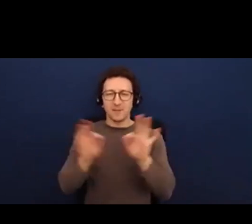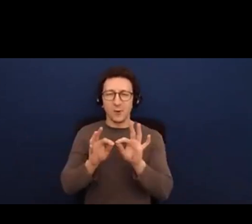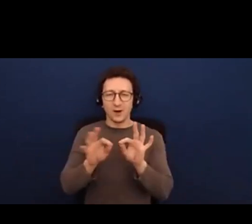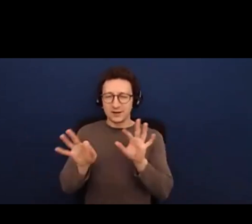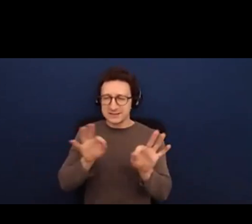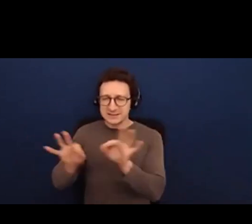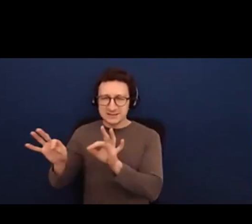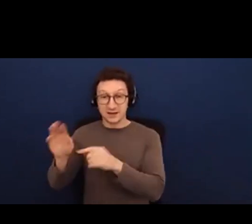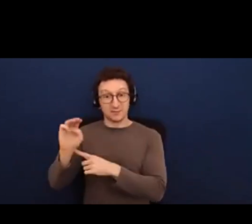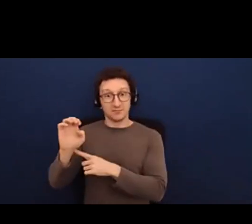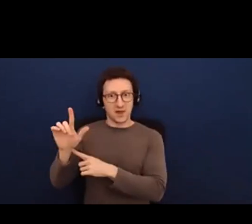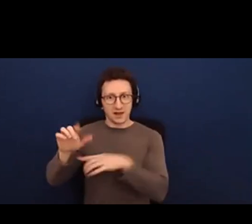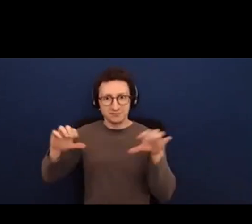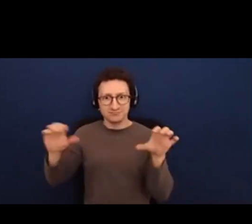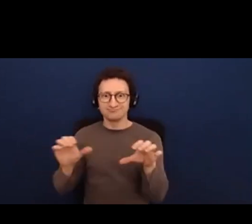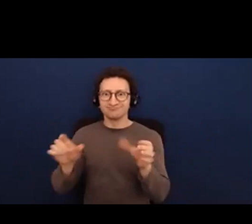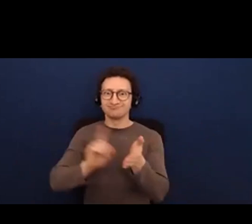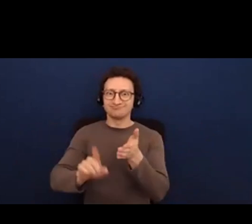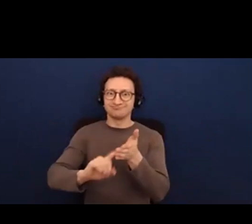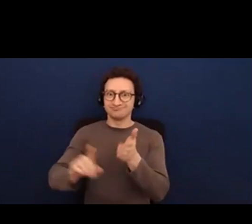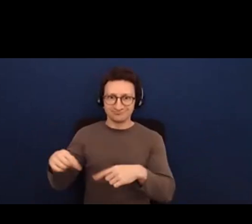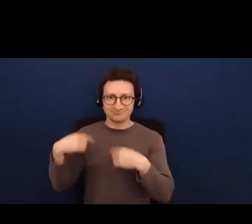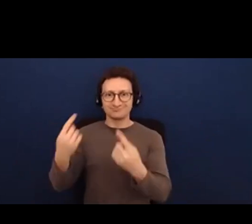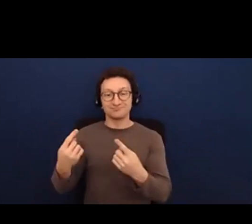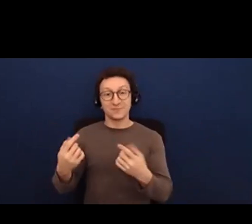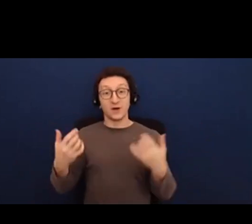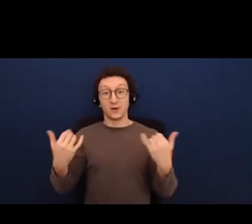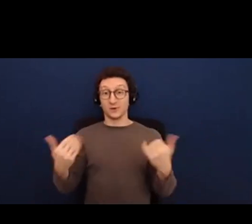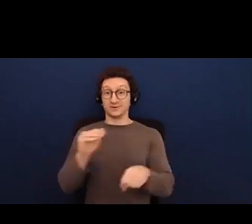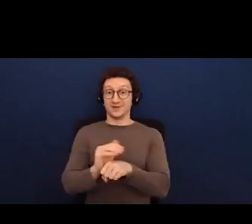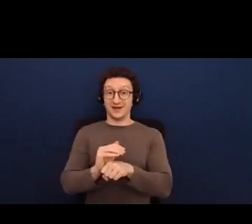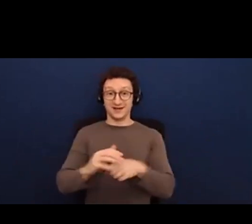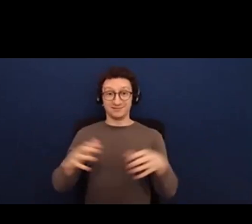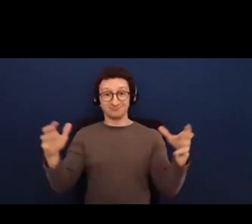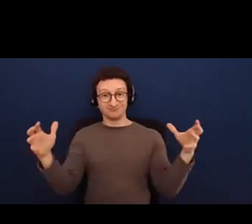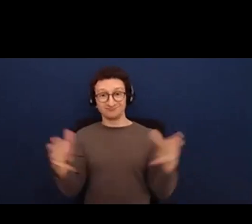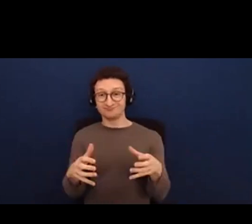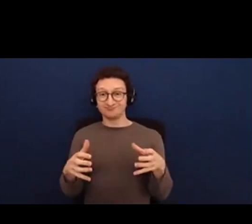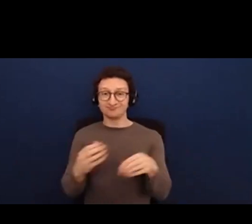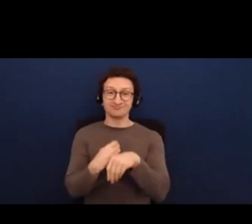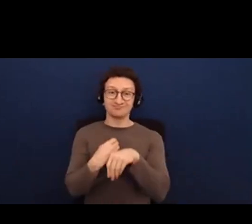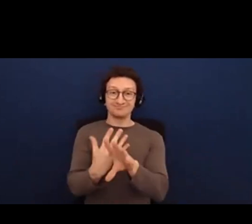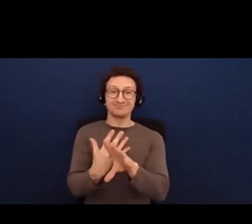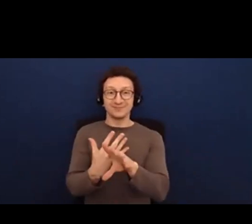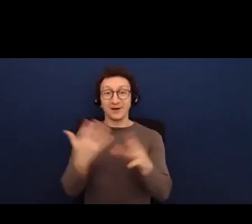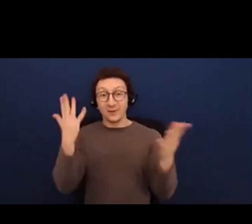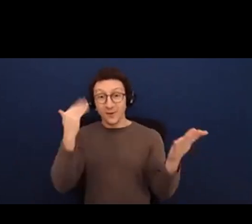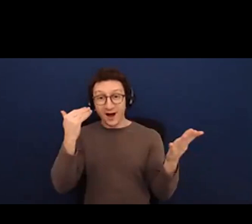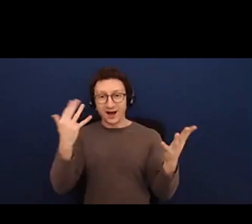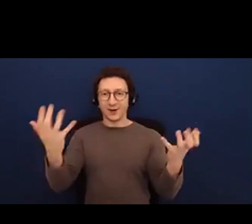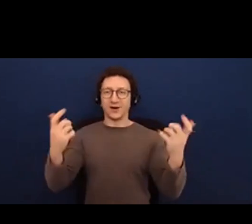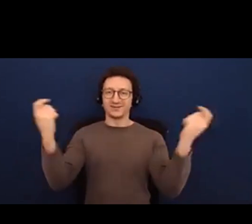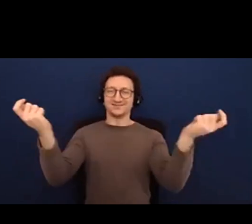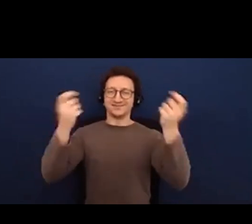project, and we are here this evening in order to enjoy and to celebrate the publication